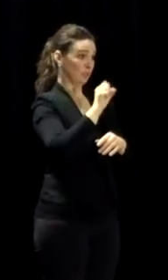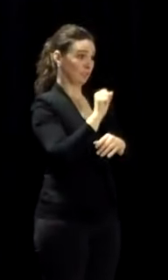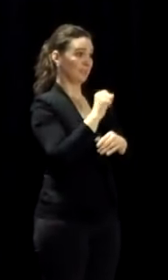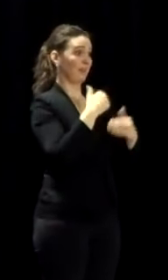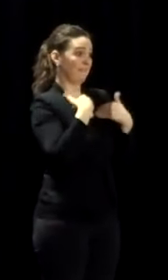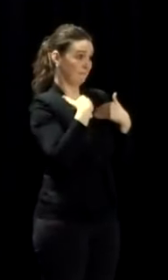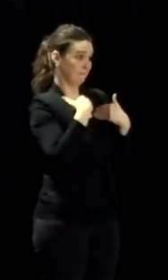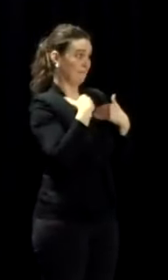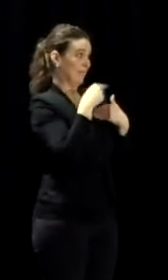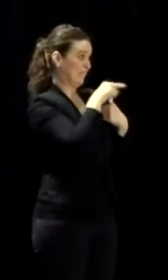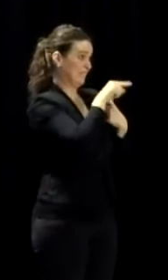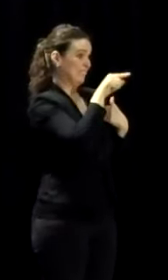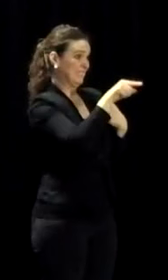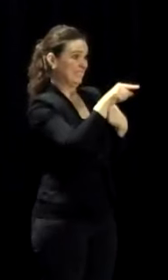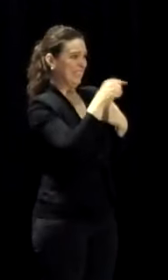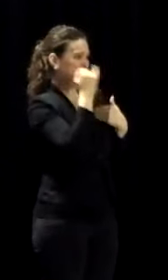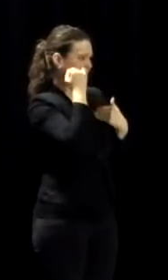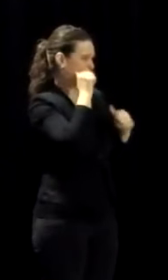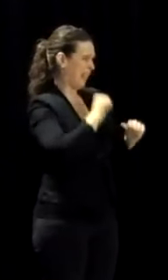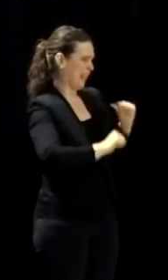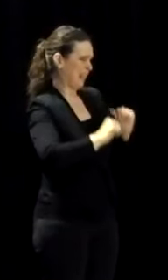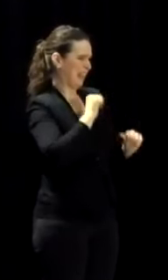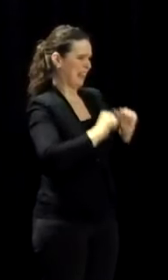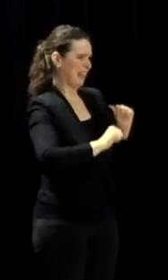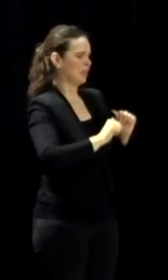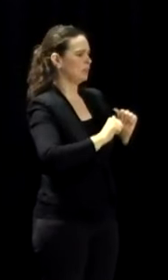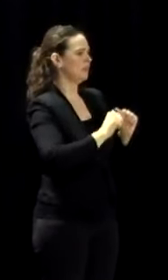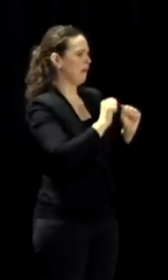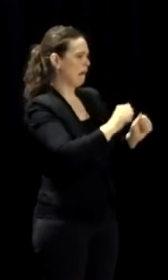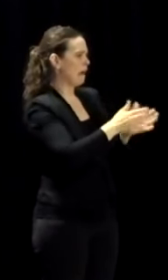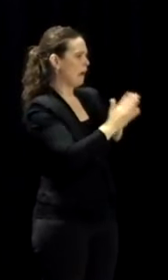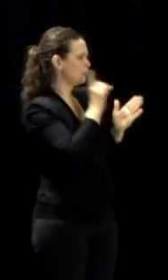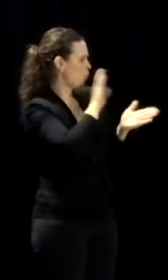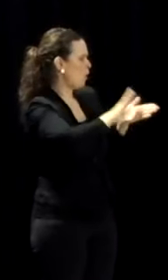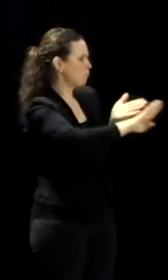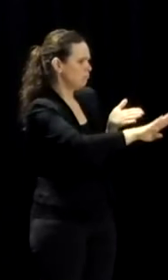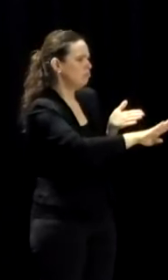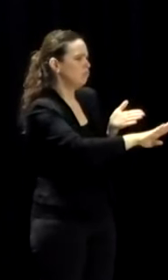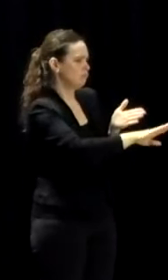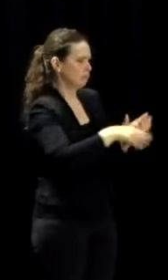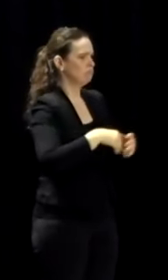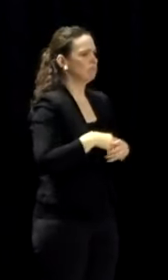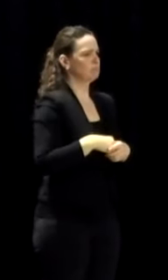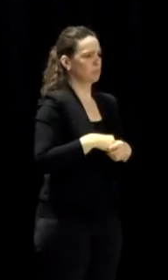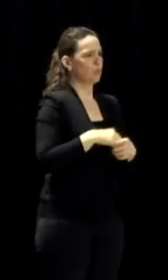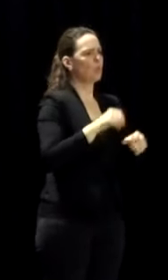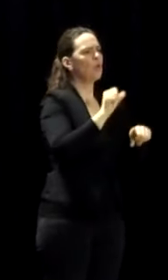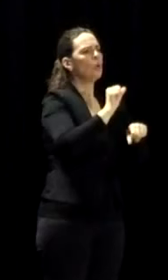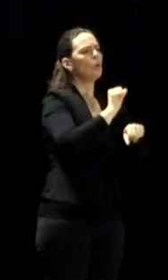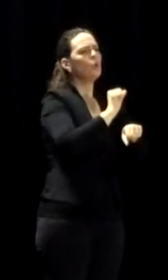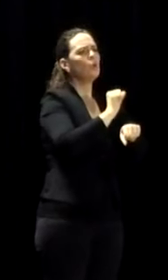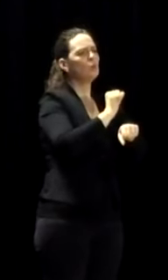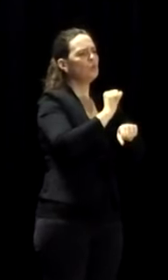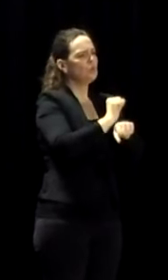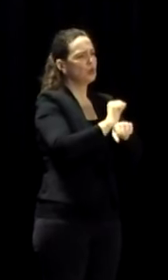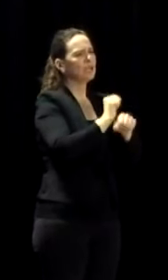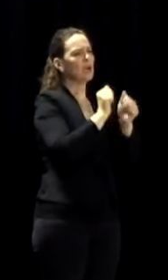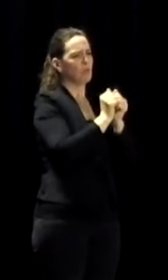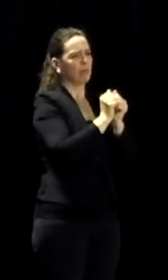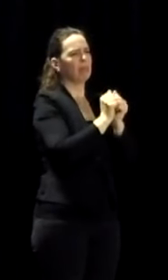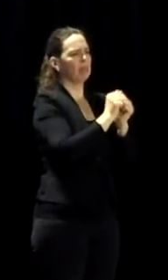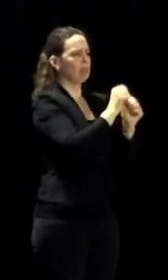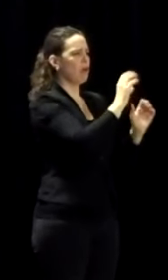work to get exemptions for those projects, we'll work with those construction companies. There's certainly some construction that can take a